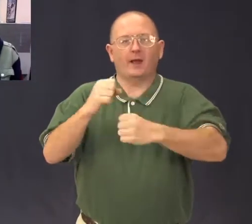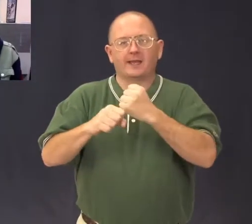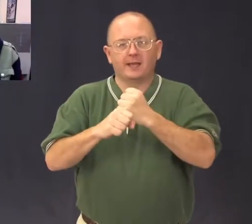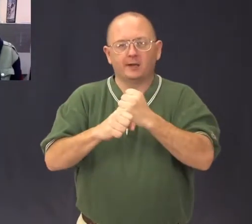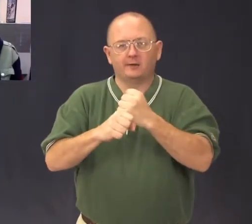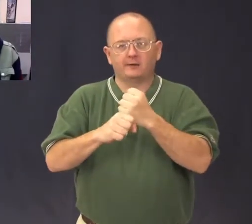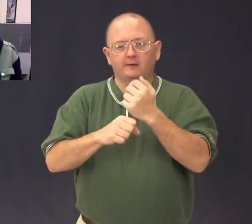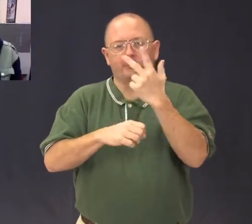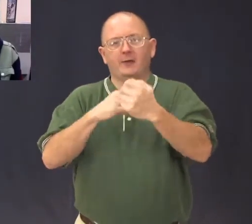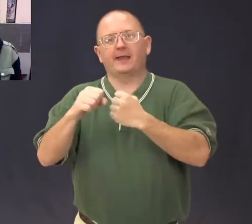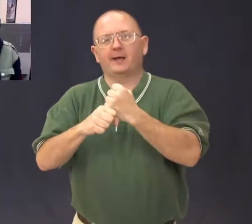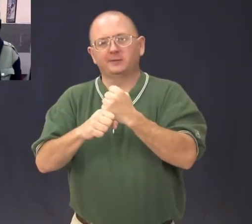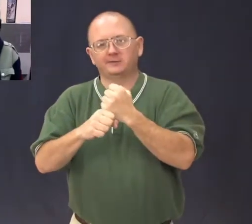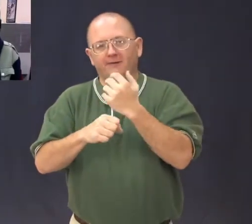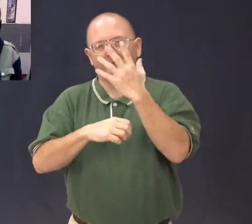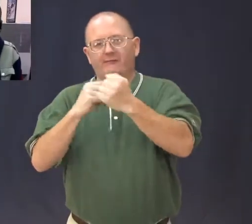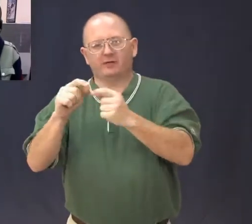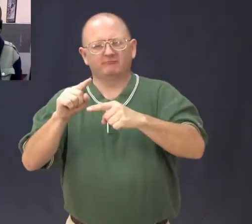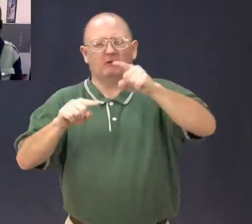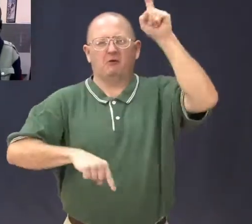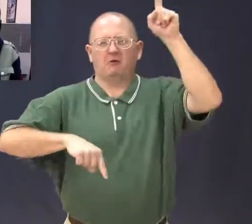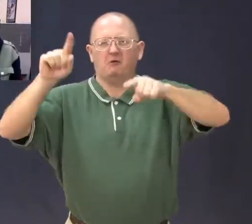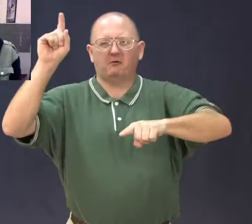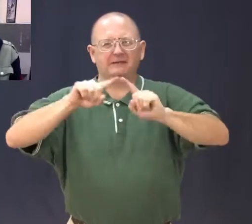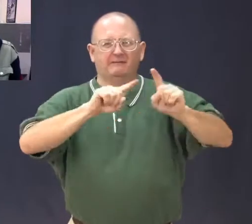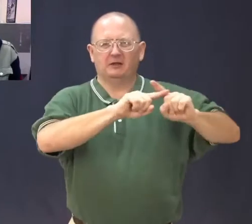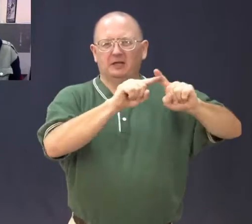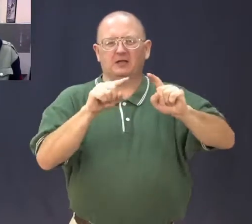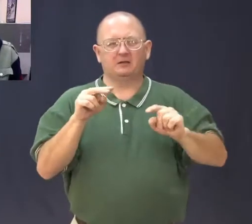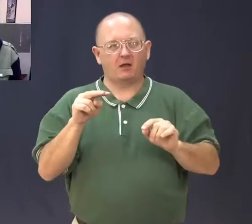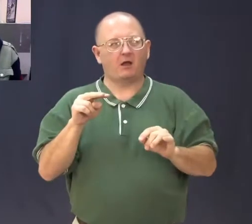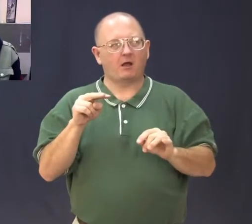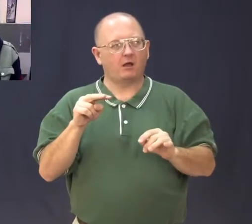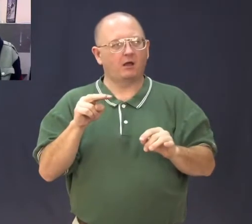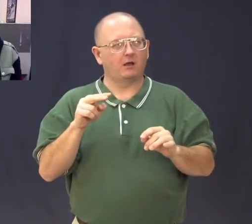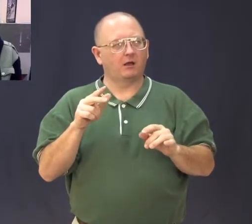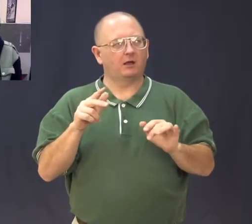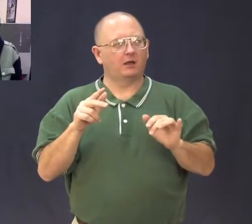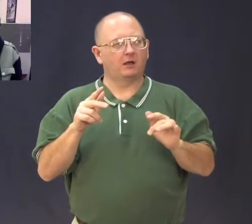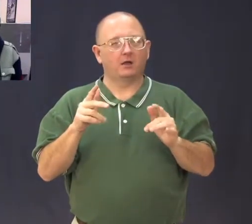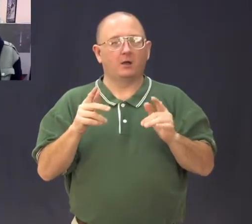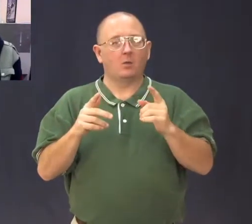Some had been sober a few months, and some had been sober a couple of years. There was such a huge variety.